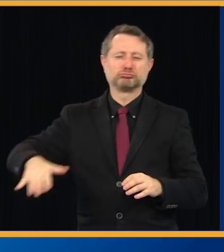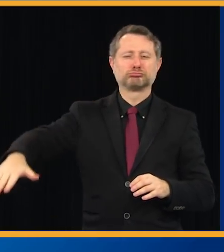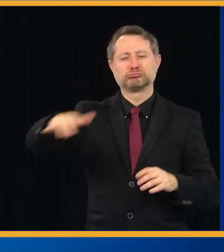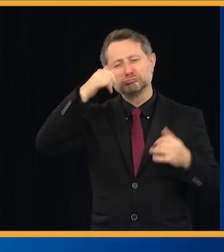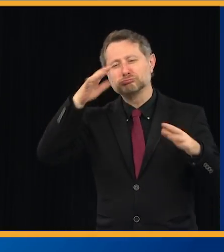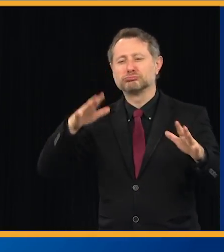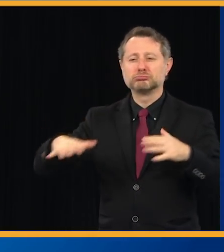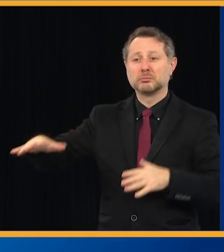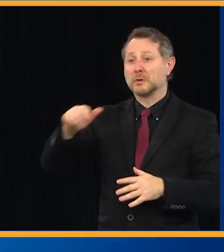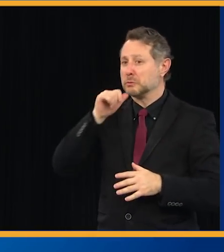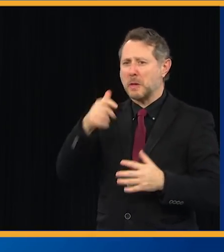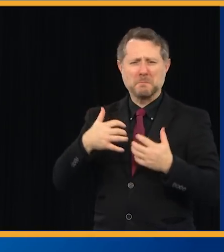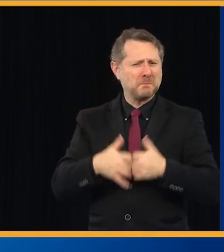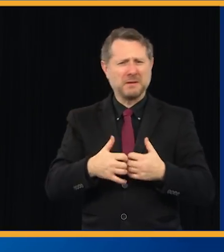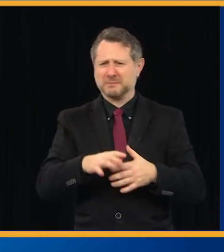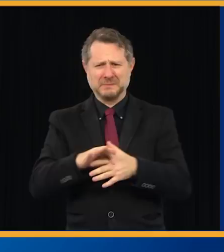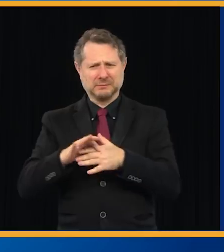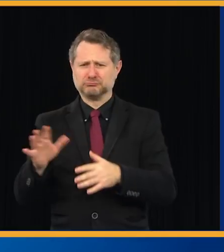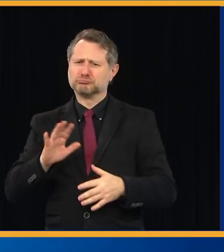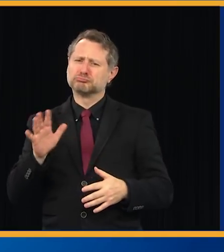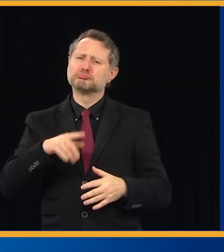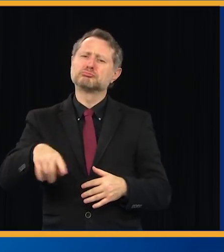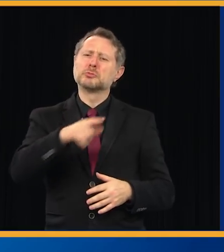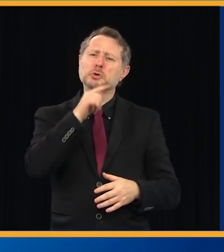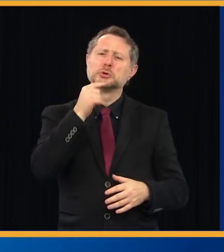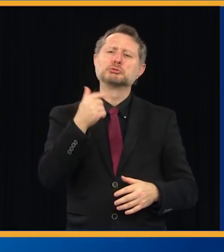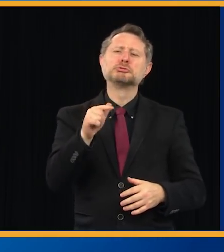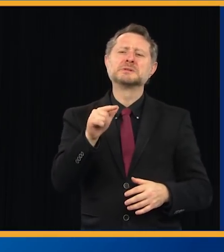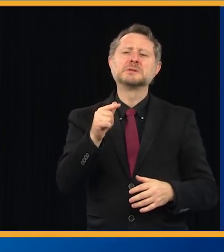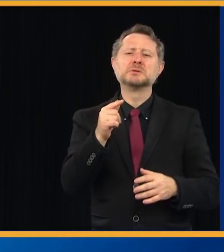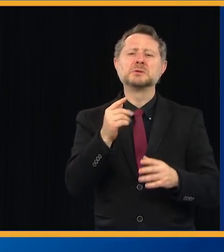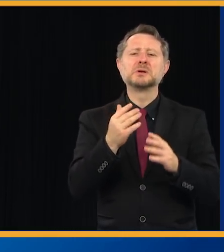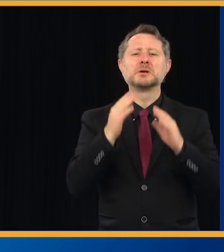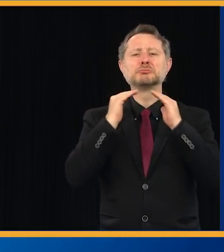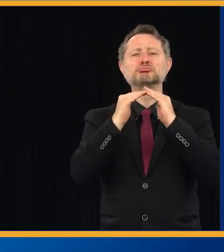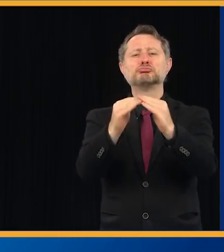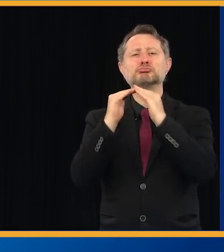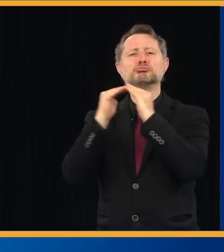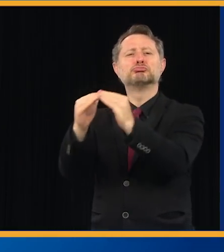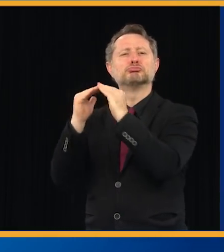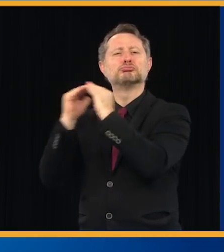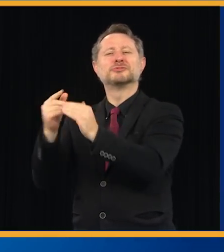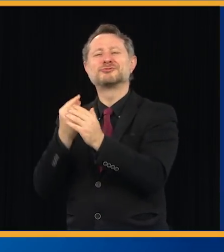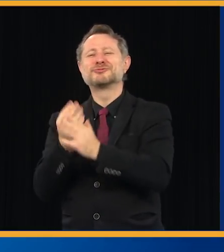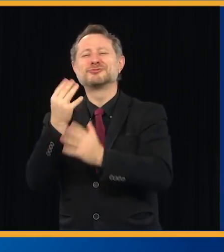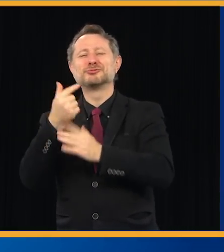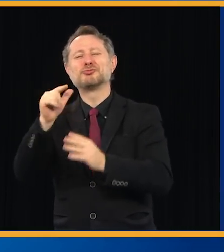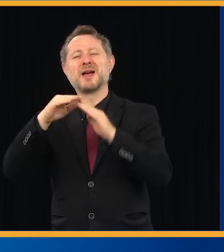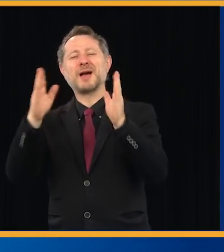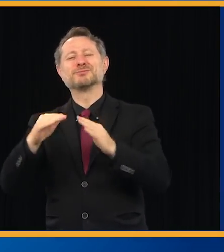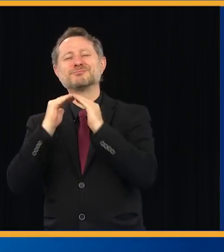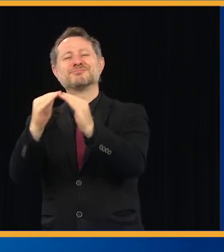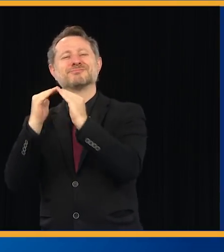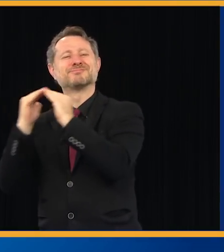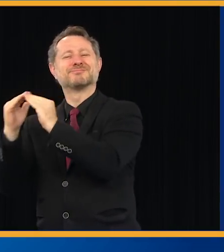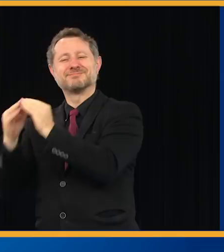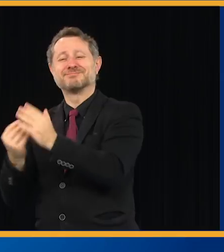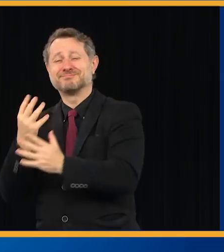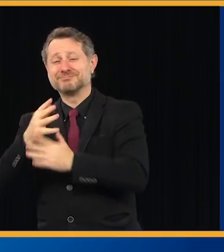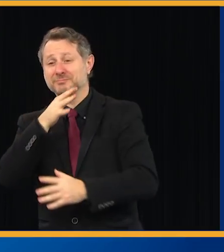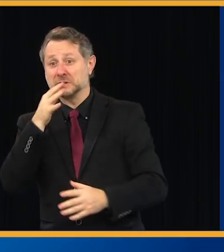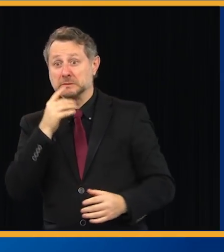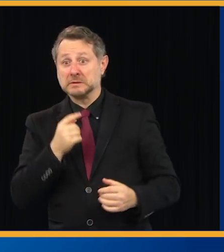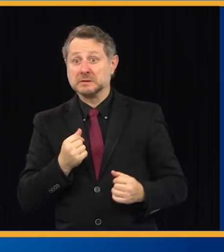It's actually a greenhouse farm. And we have dozens of cases coming from the employees in